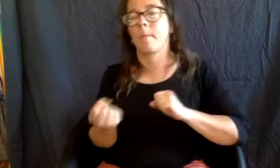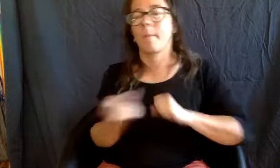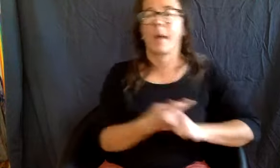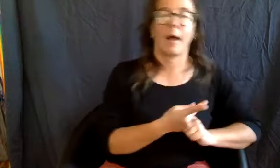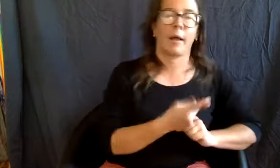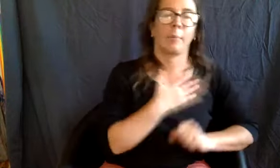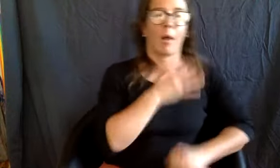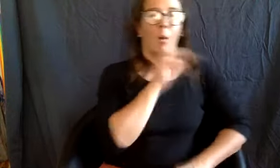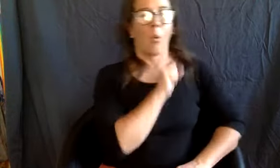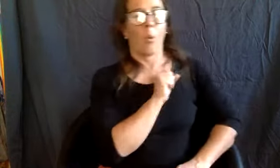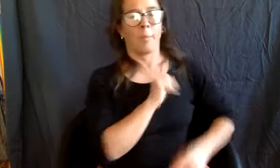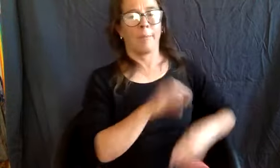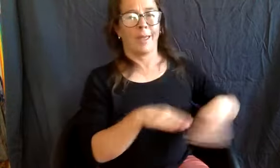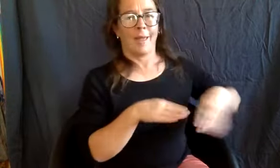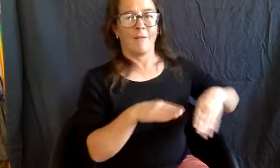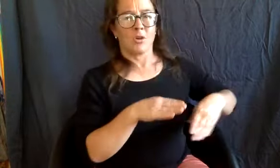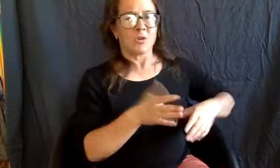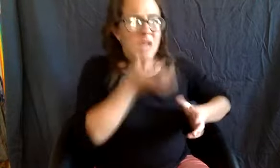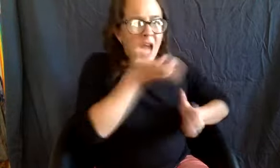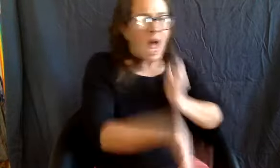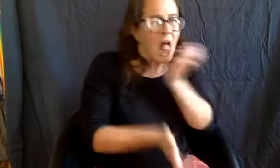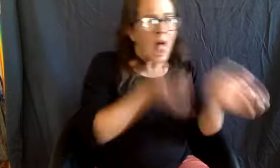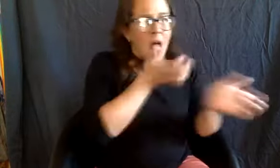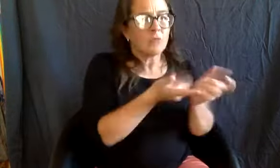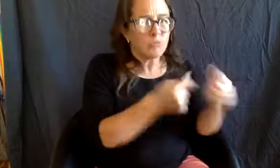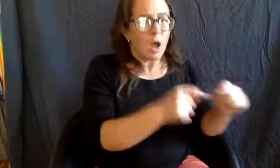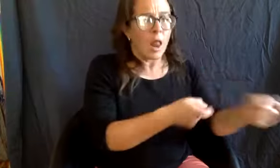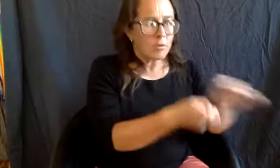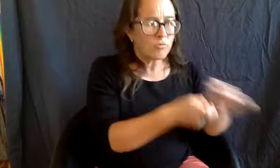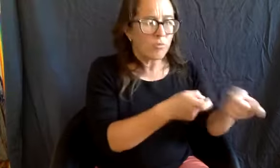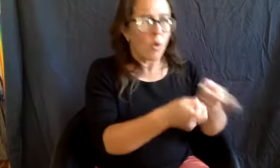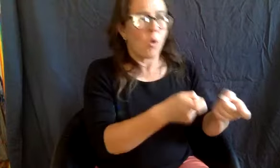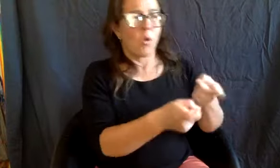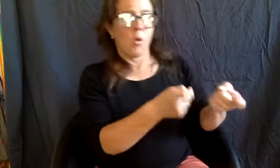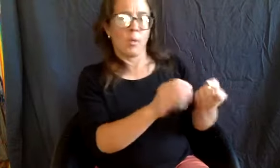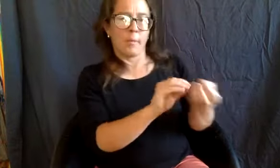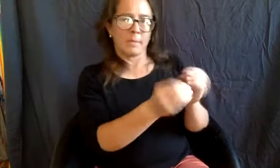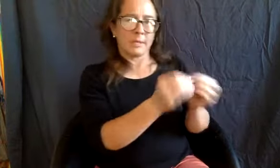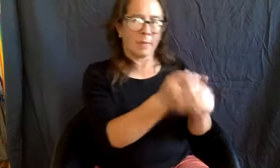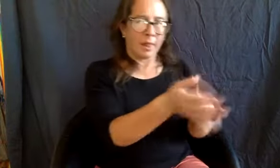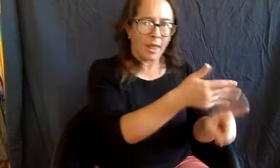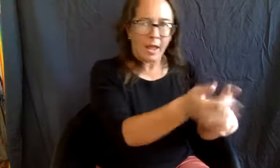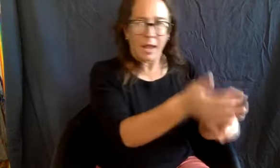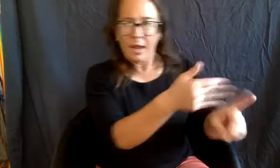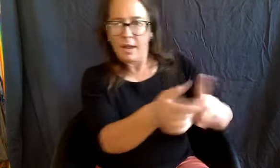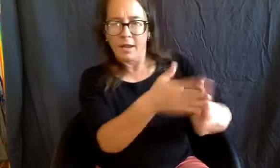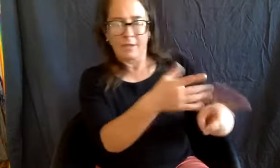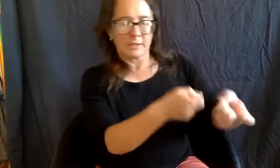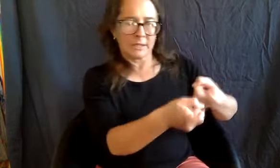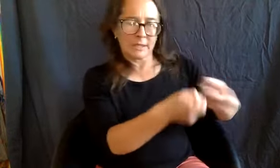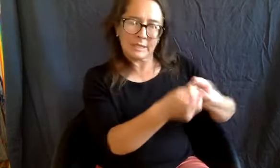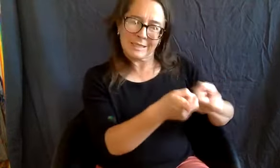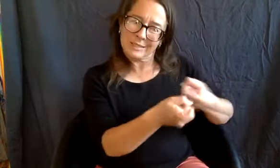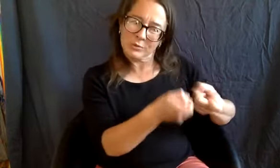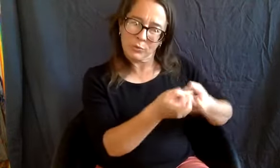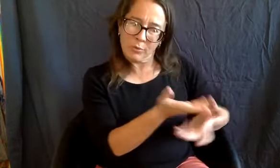doing this. I'm too sensitive to all of this. Why don't I stop writing him like I'm writing him? And I go back